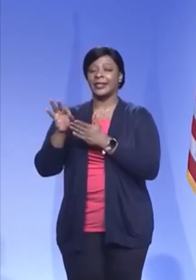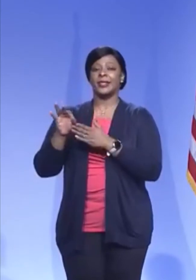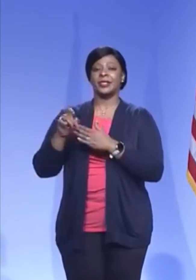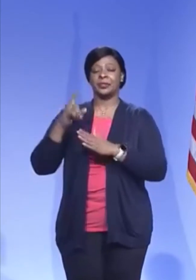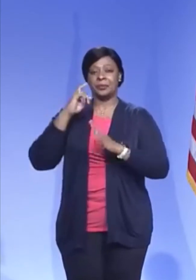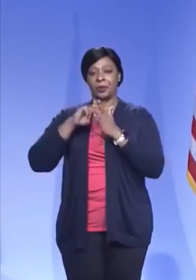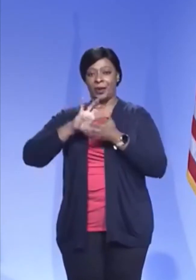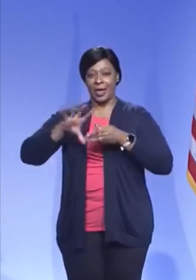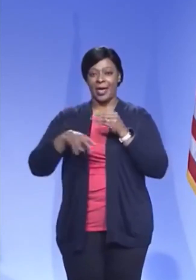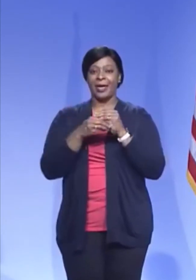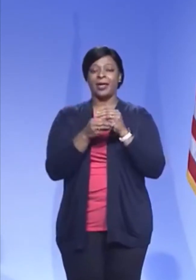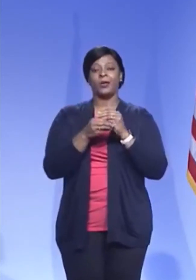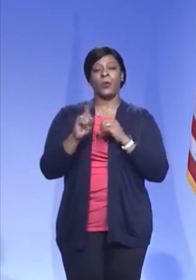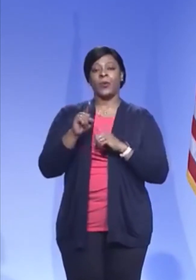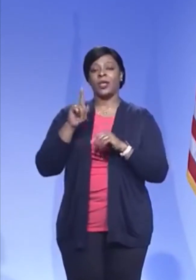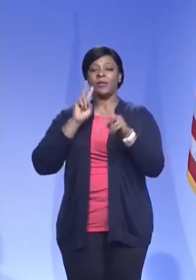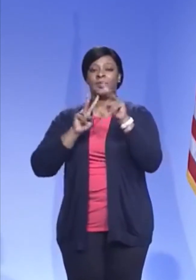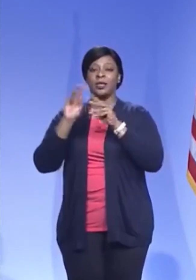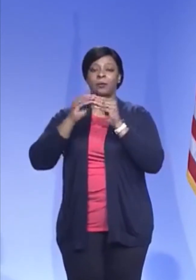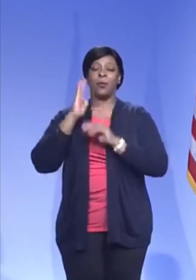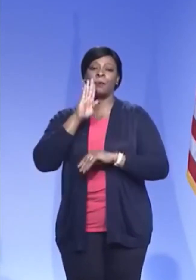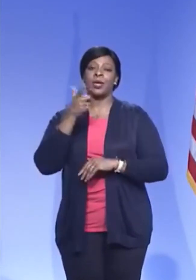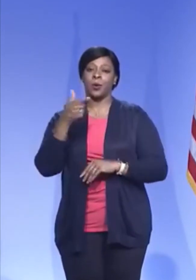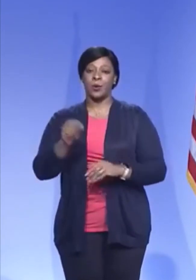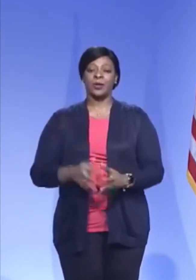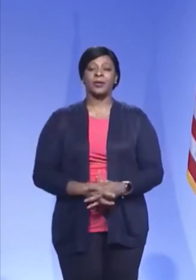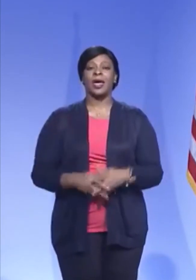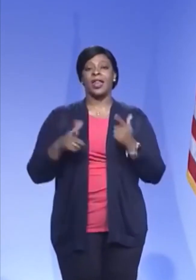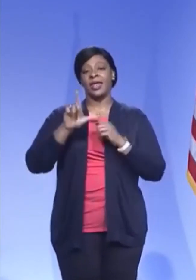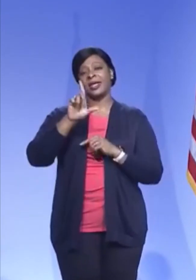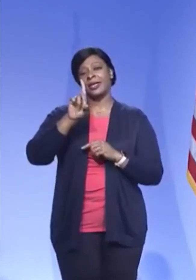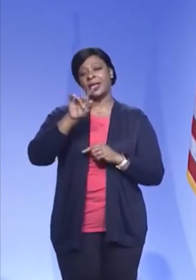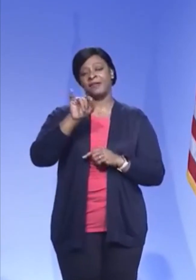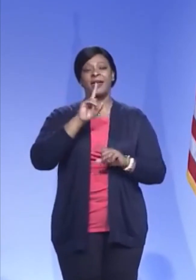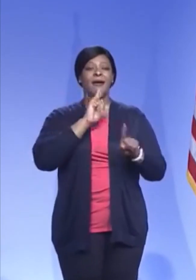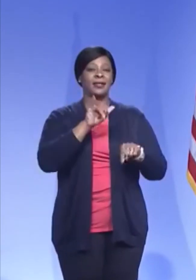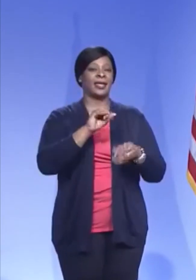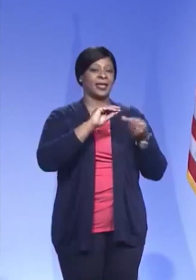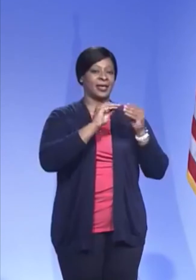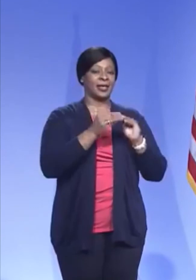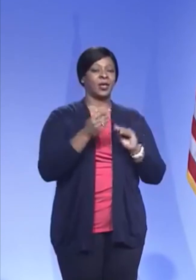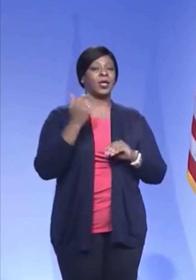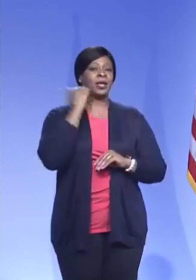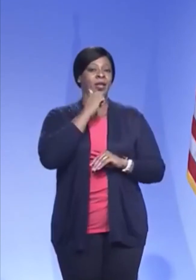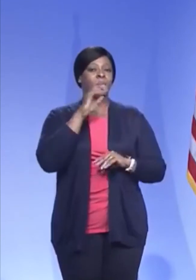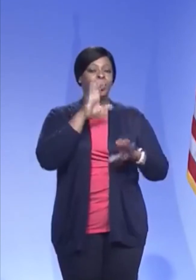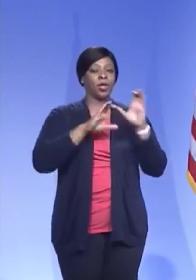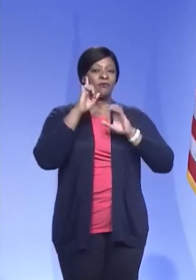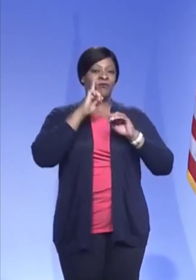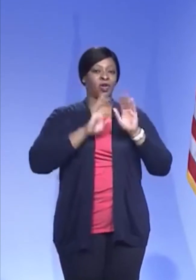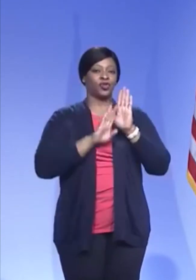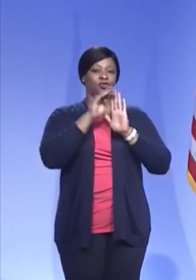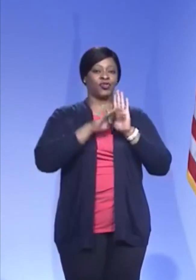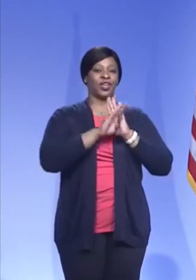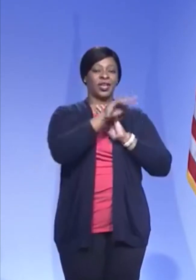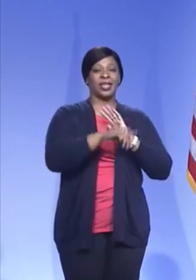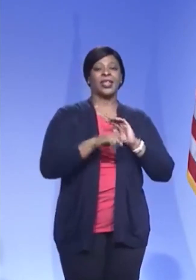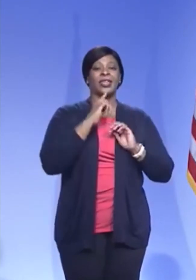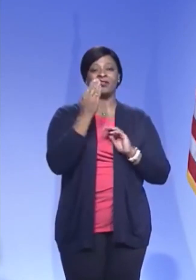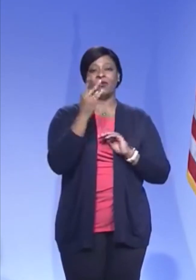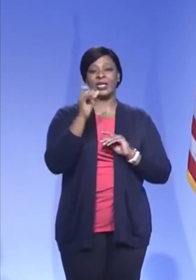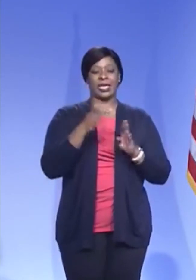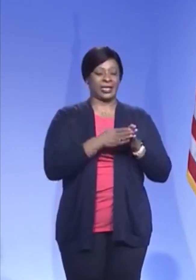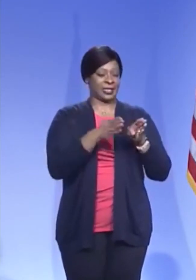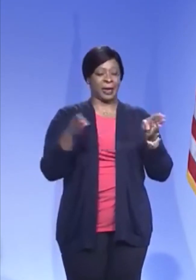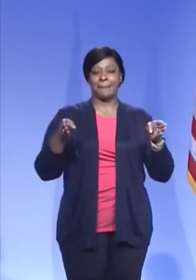to project, where this thing is going? I'll let David answer the day-to-day, but we're looking for trends. As you know, this is a 14-day